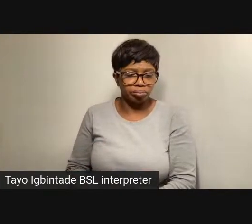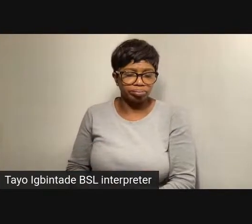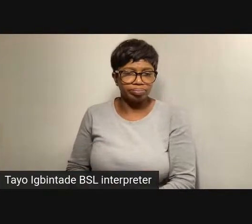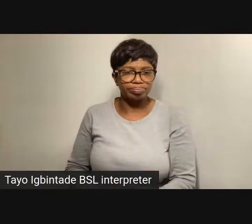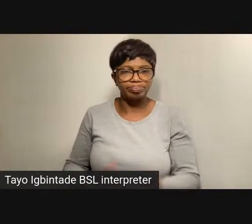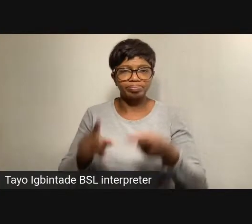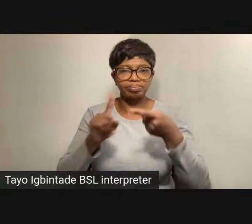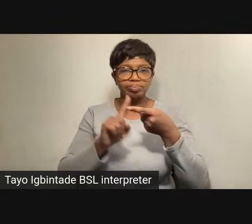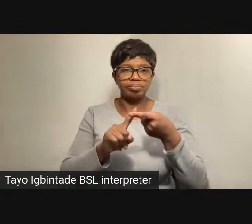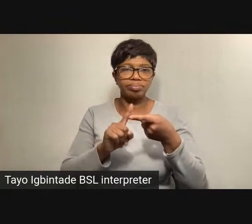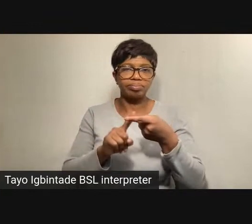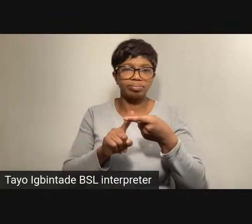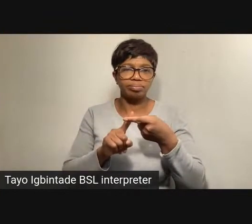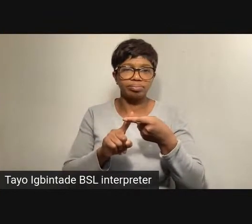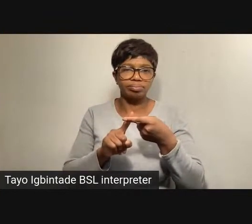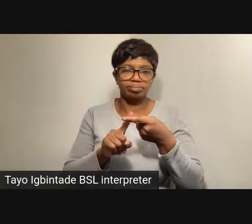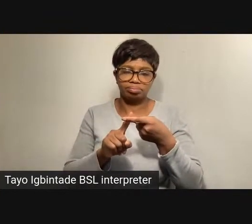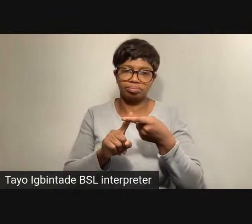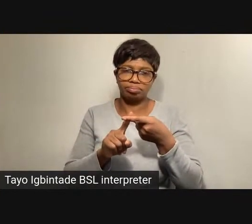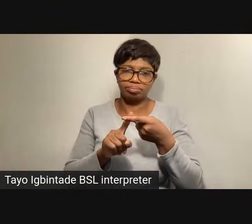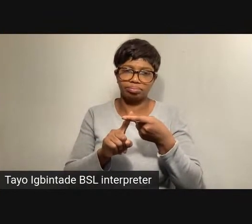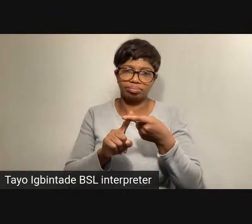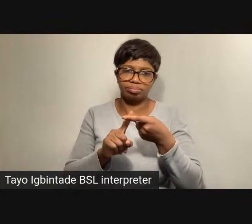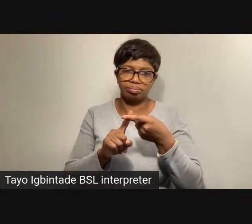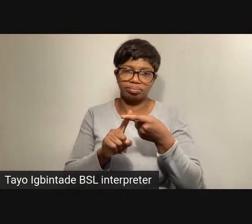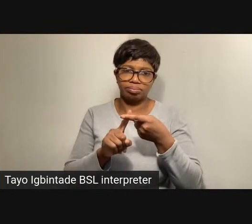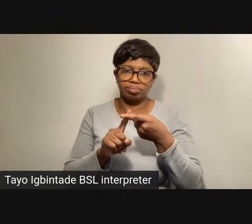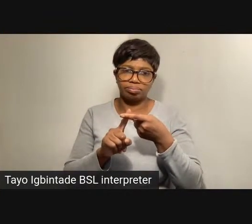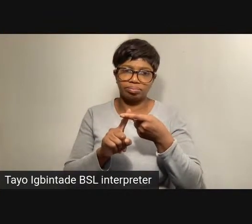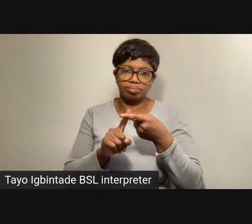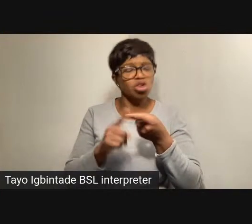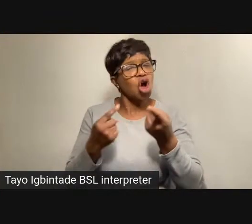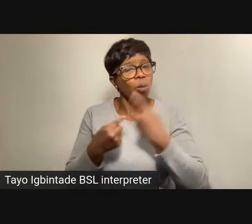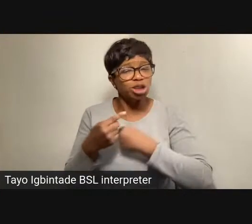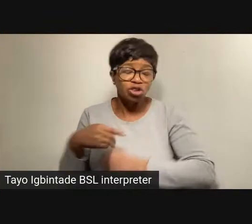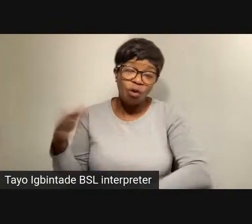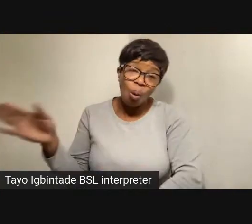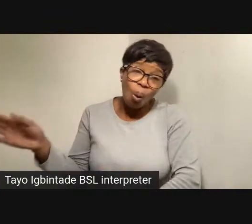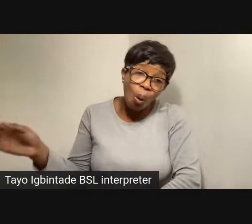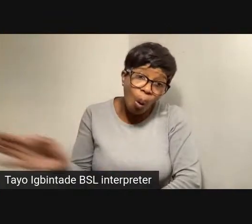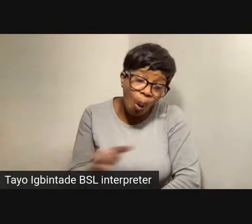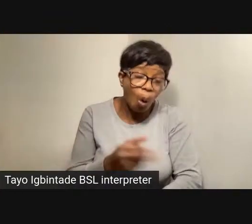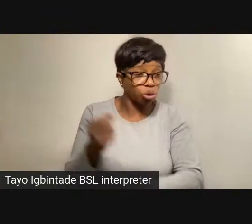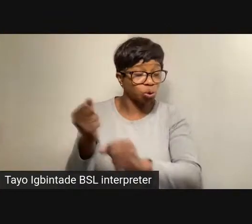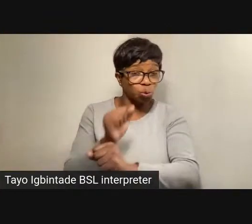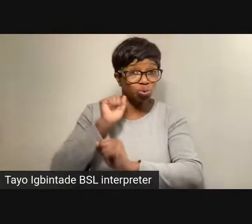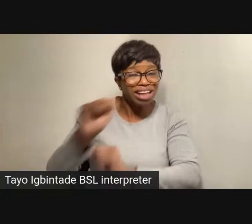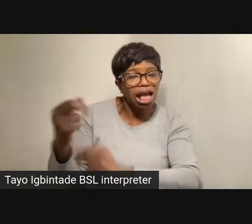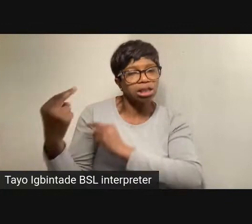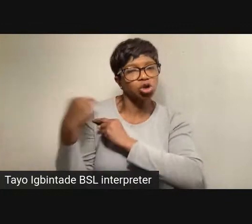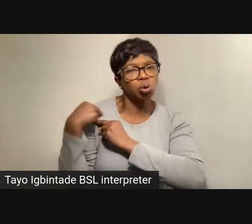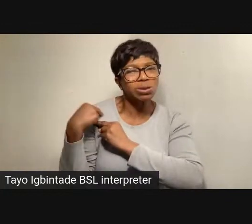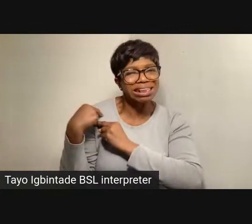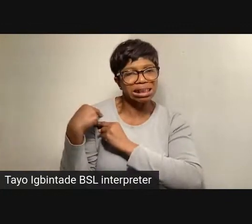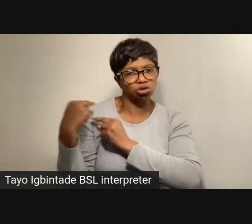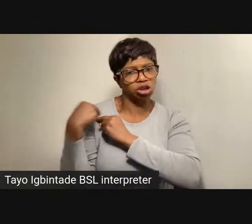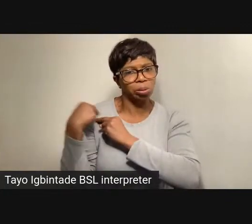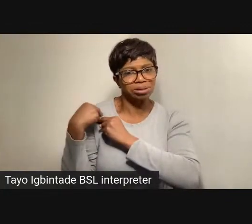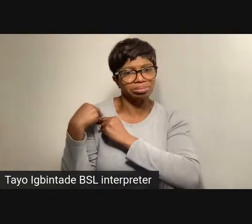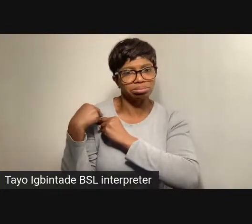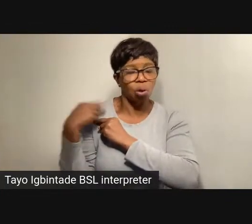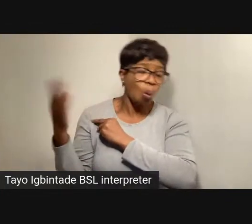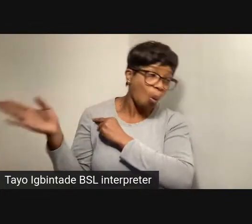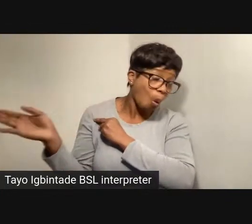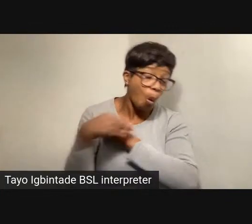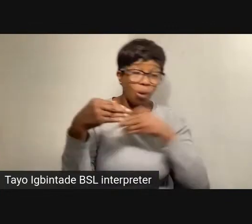One, the opportunity for everyone to do their duty and responsibility. Every